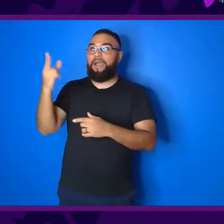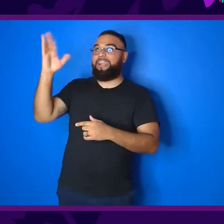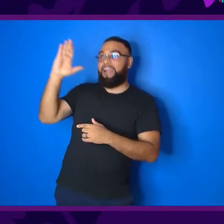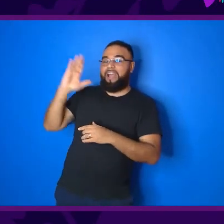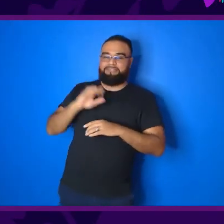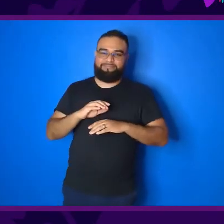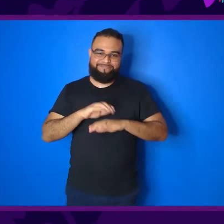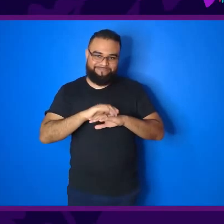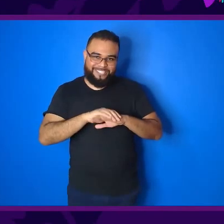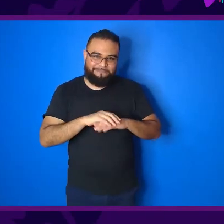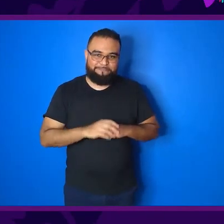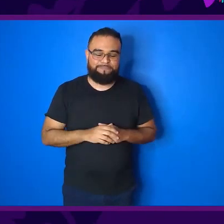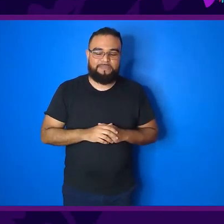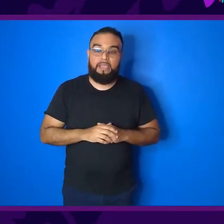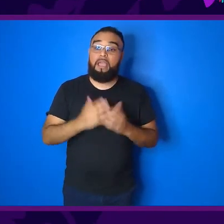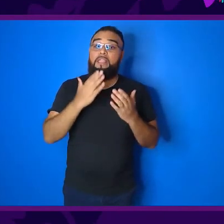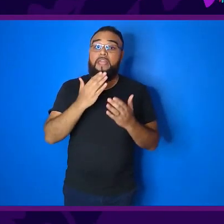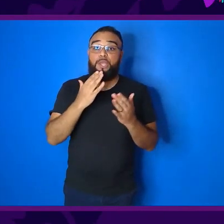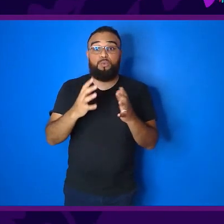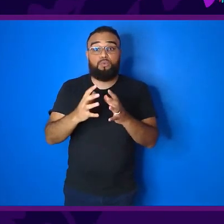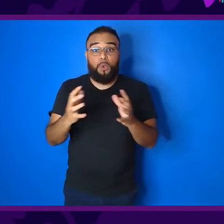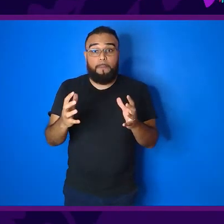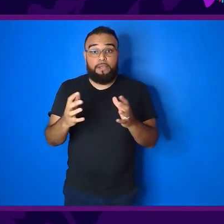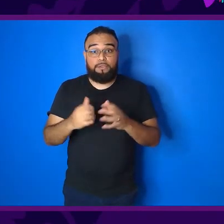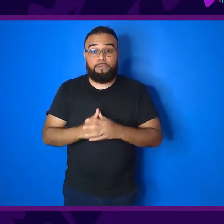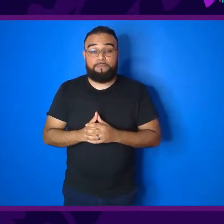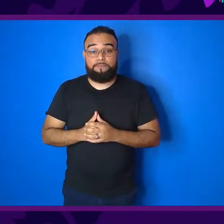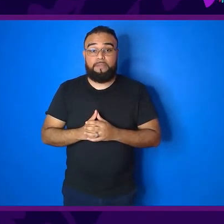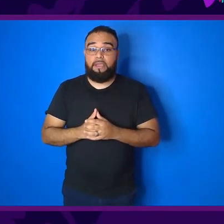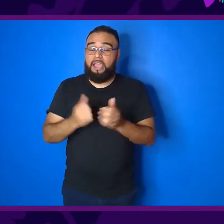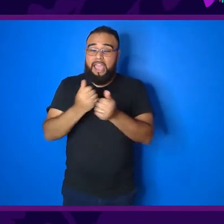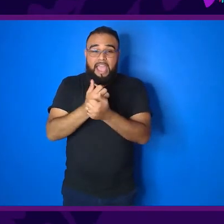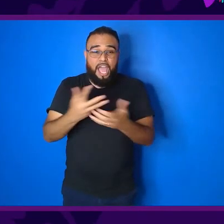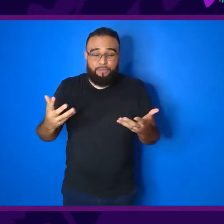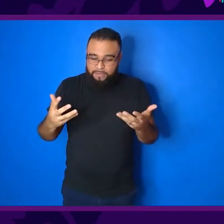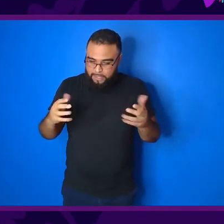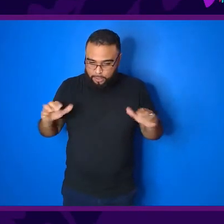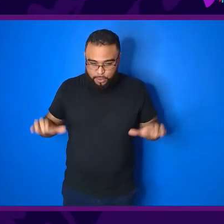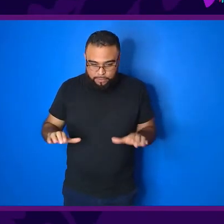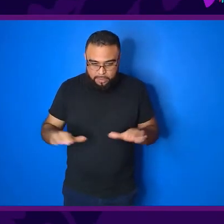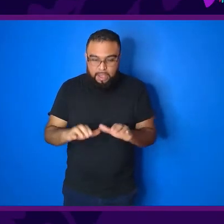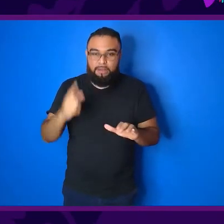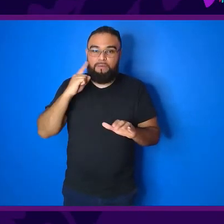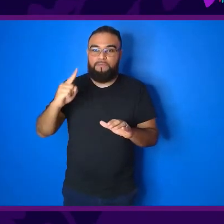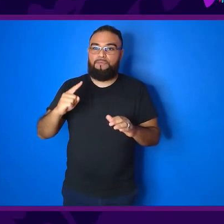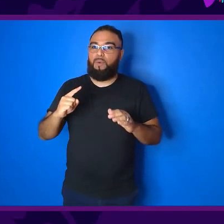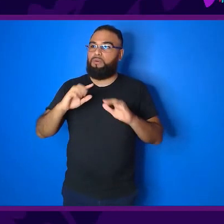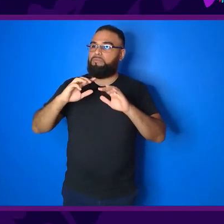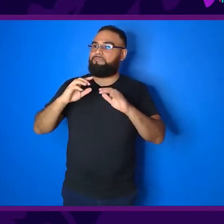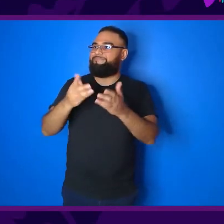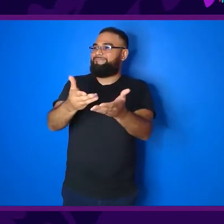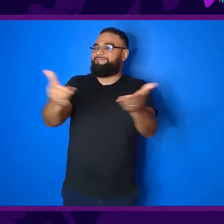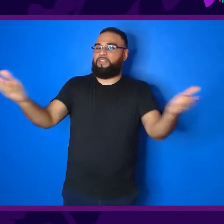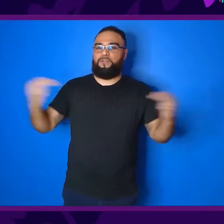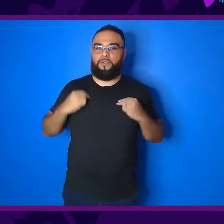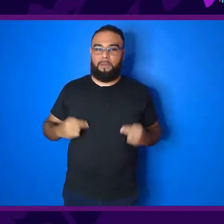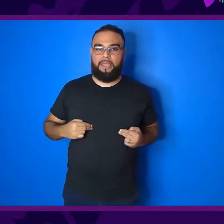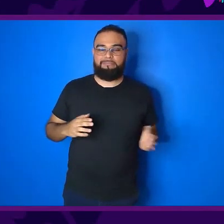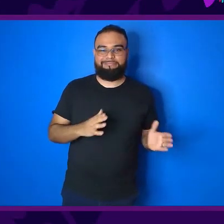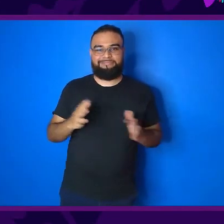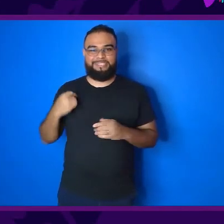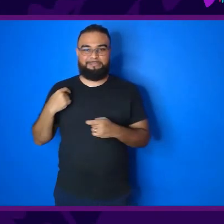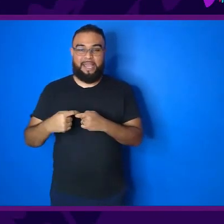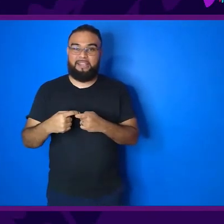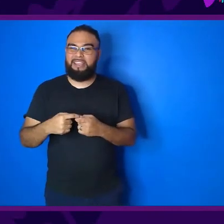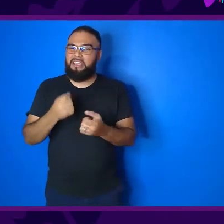you so much for everything you've done for the humanity, you know. Gracias por todo lo que has hecho por los latinos, por